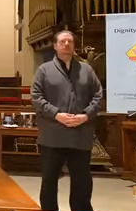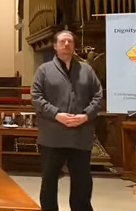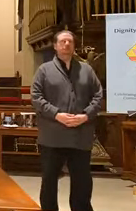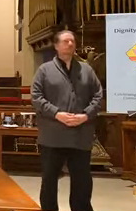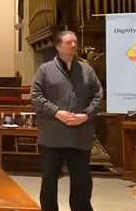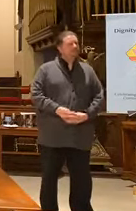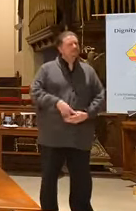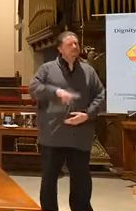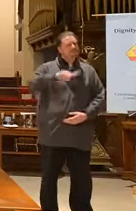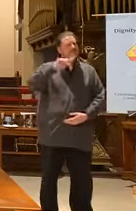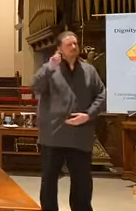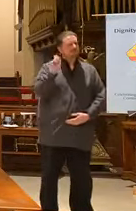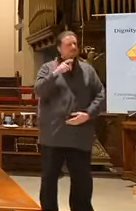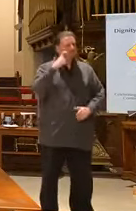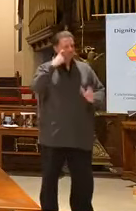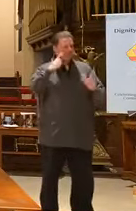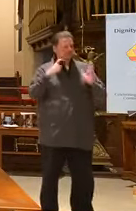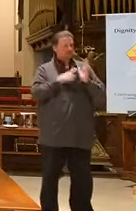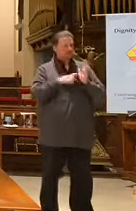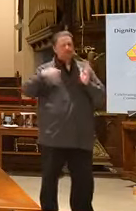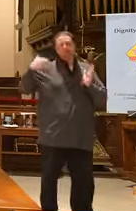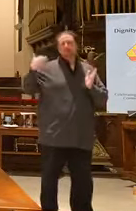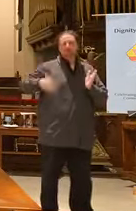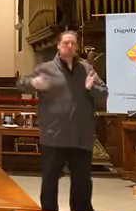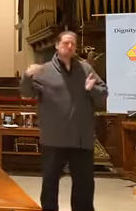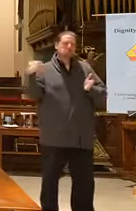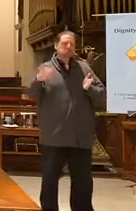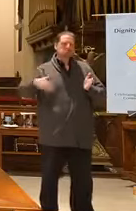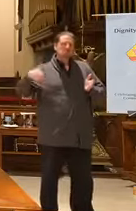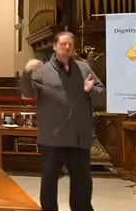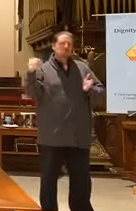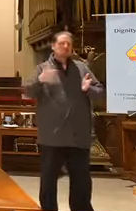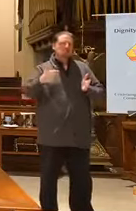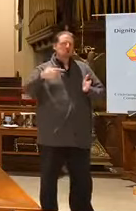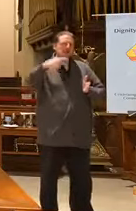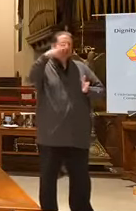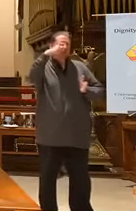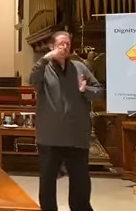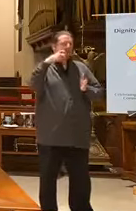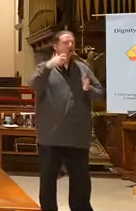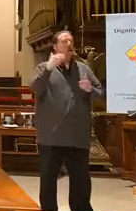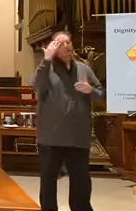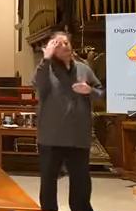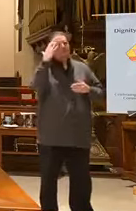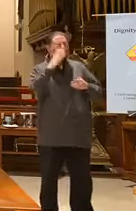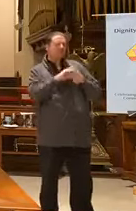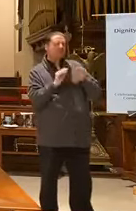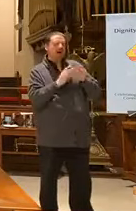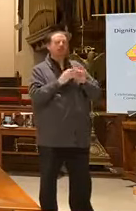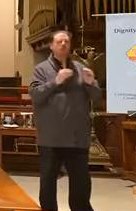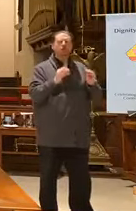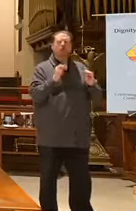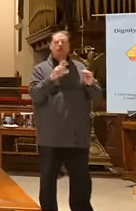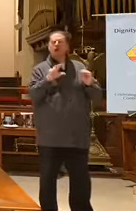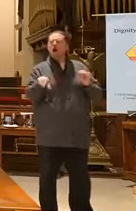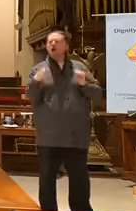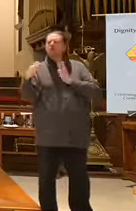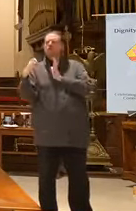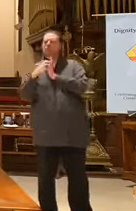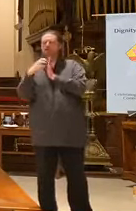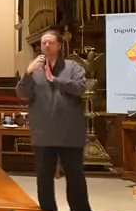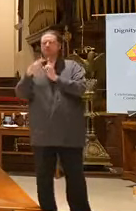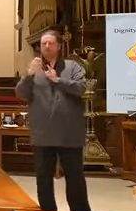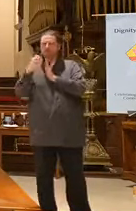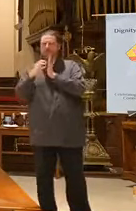Have you ever noticed how once in a while, when you hear a familiar parable or another scripture passage,